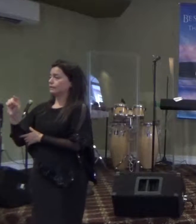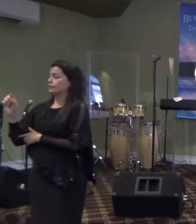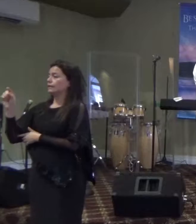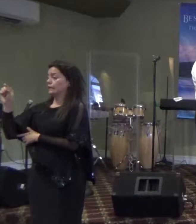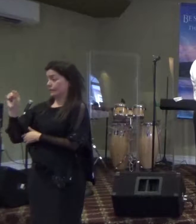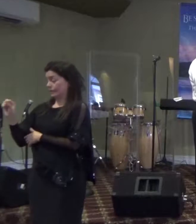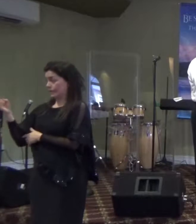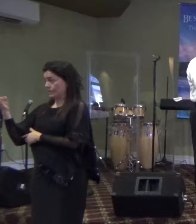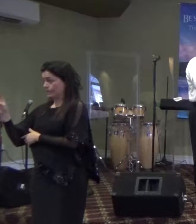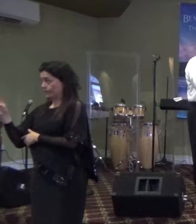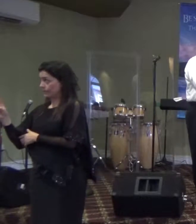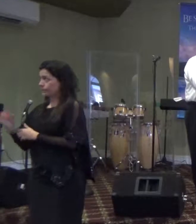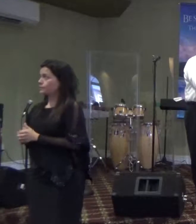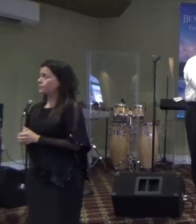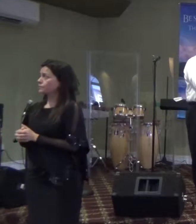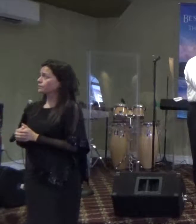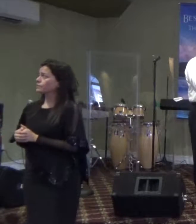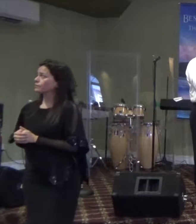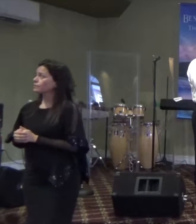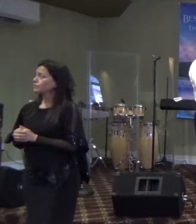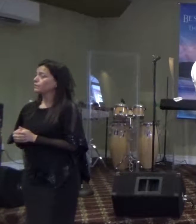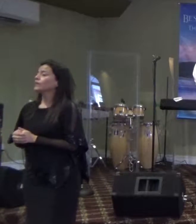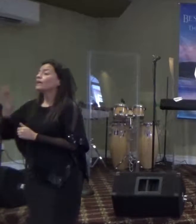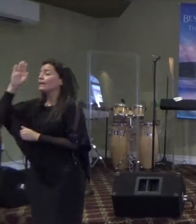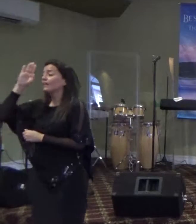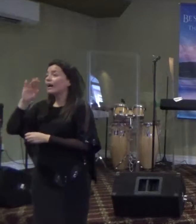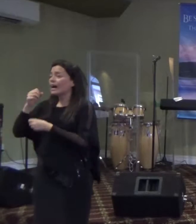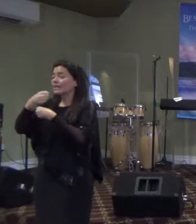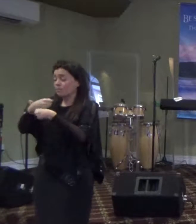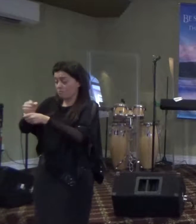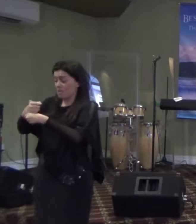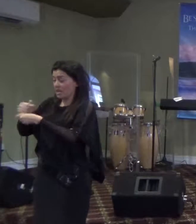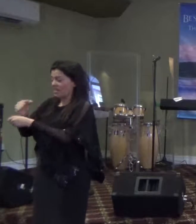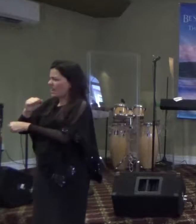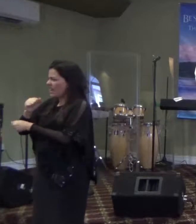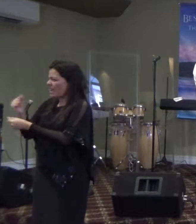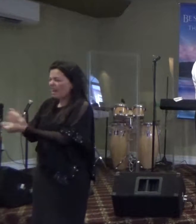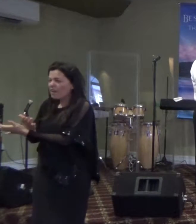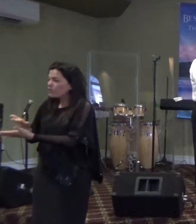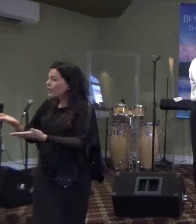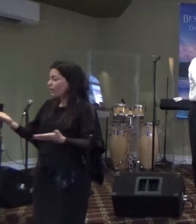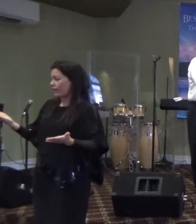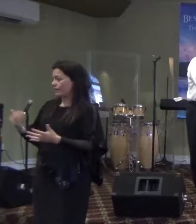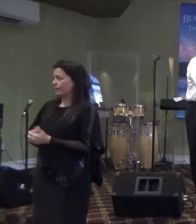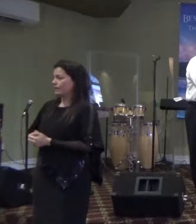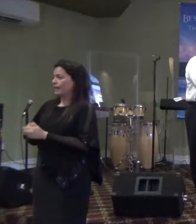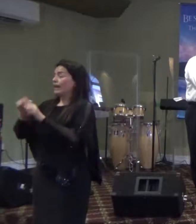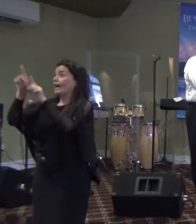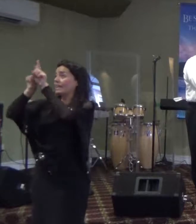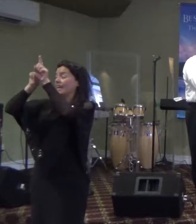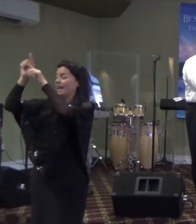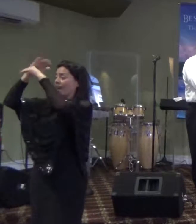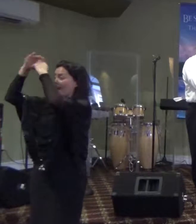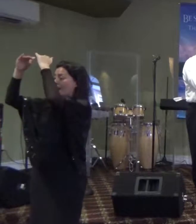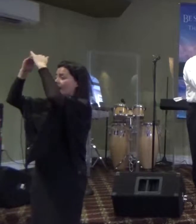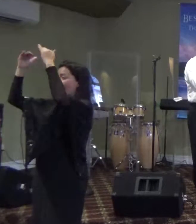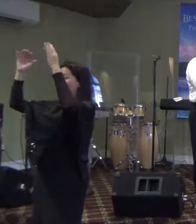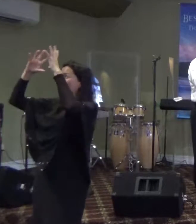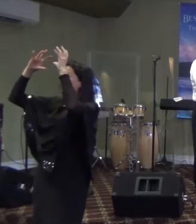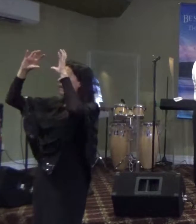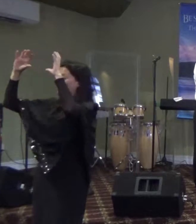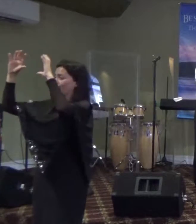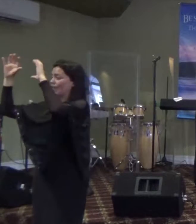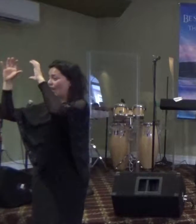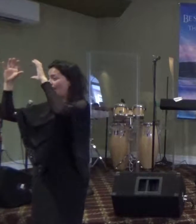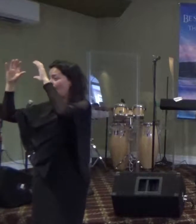Él because in Him fueron creadas todas las were cosas, all things created, las que hay en los the cielos ones that are in heaven, y las